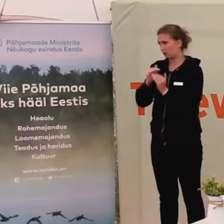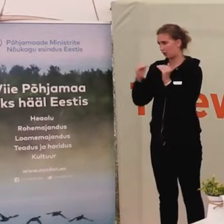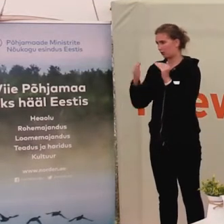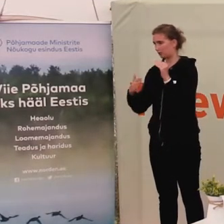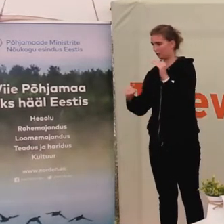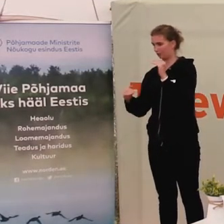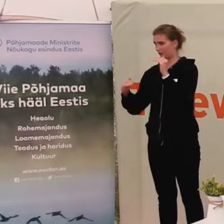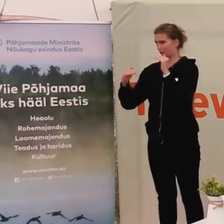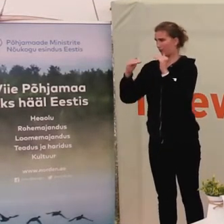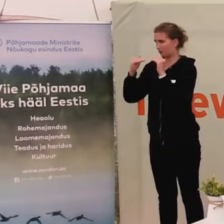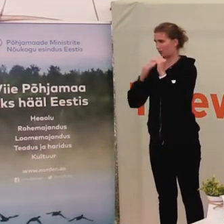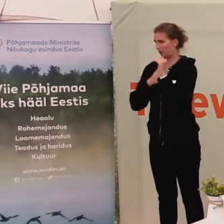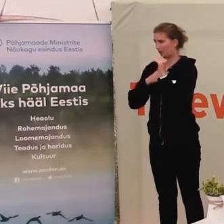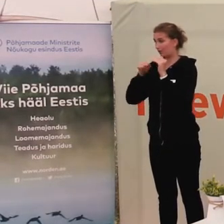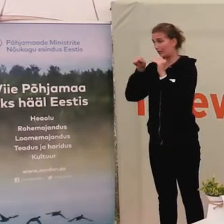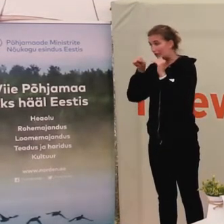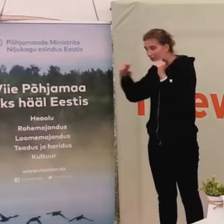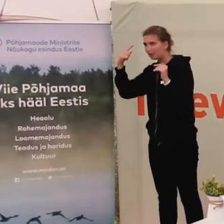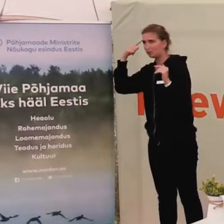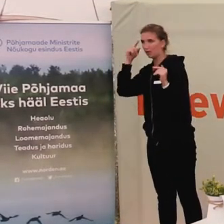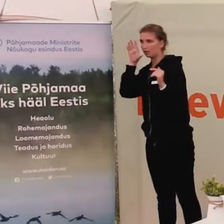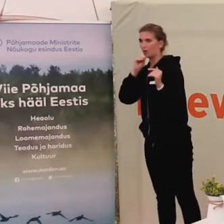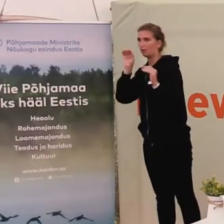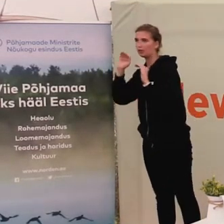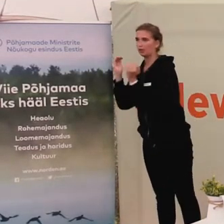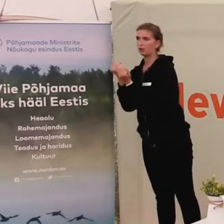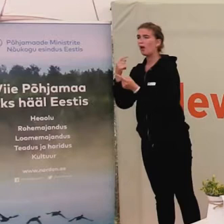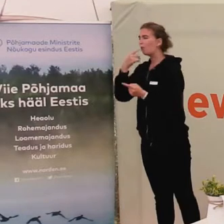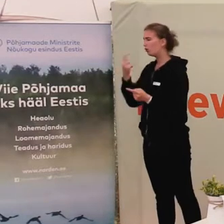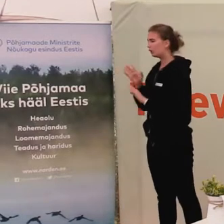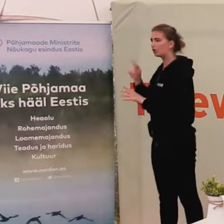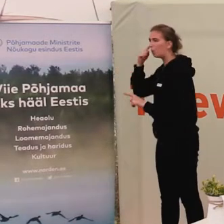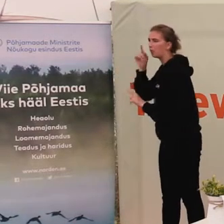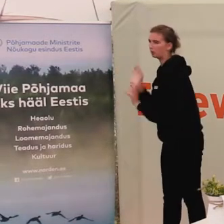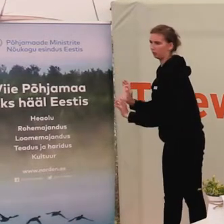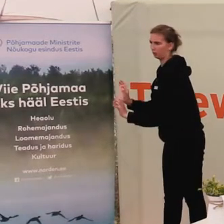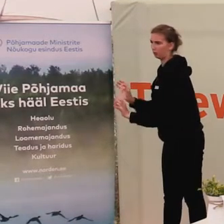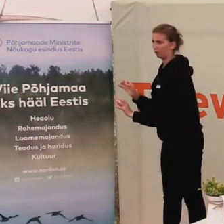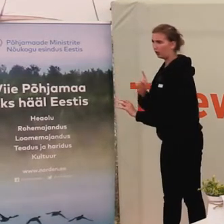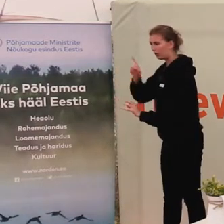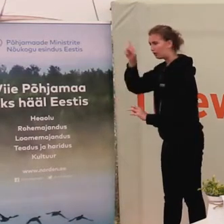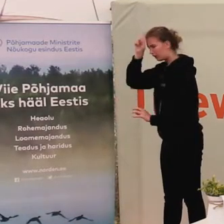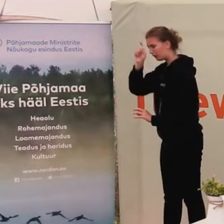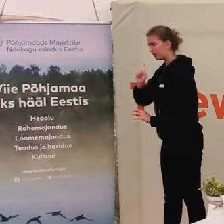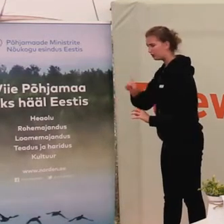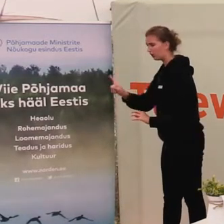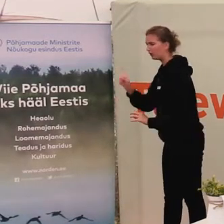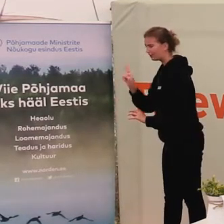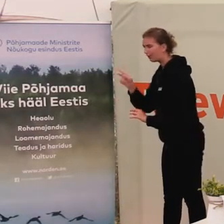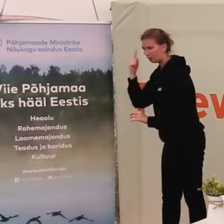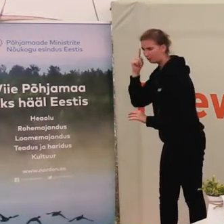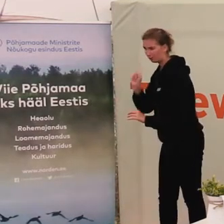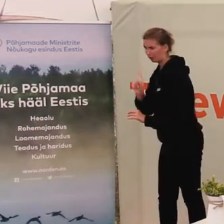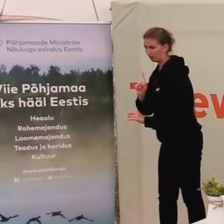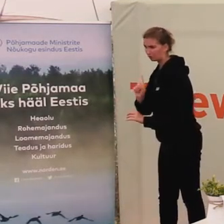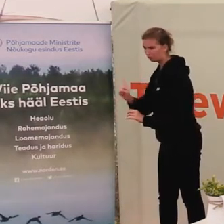of welfare, and then they can start thinking about the environment. I'm not saying that they're not thinking, because there are people in every country thinking about these things, but the policies are